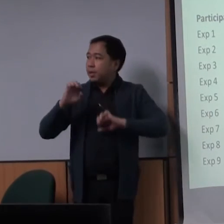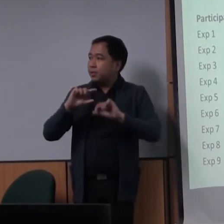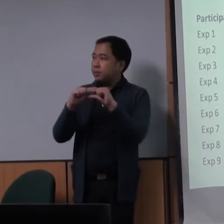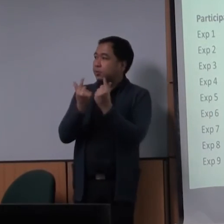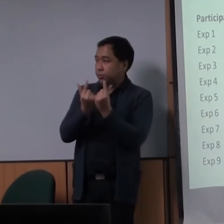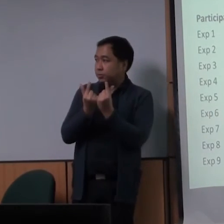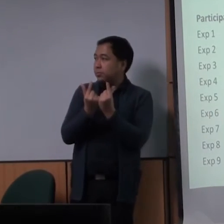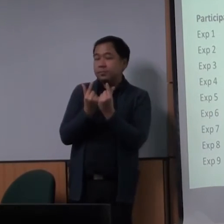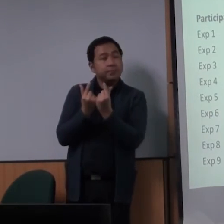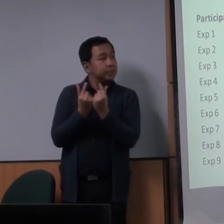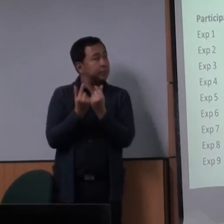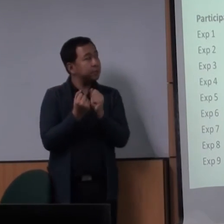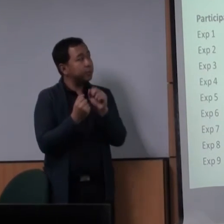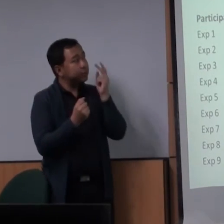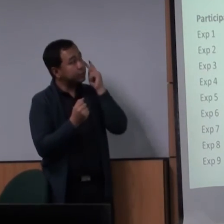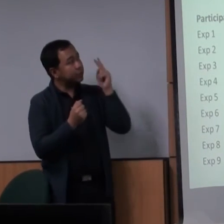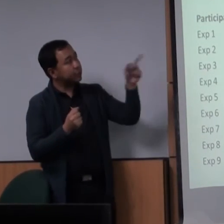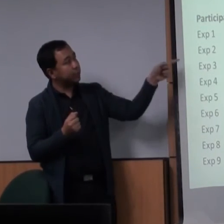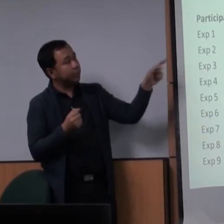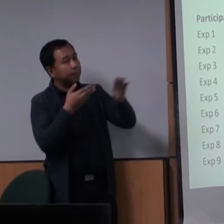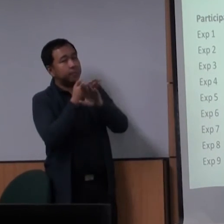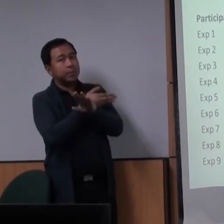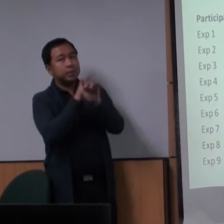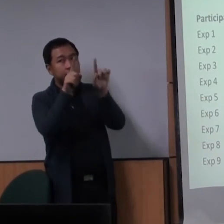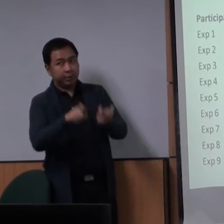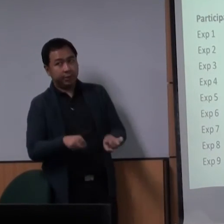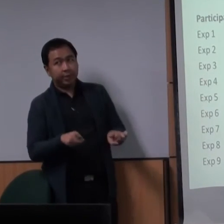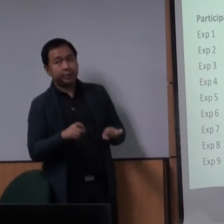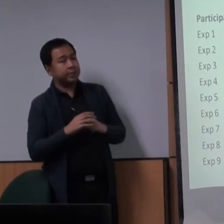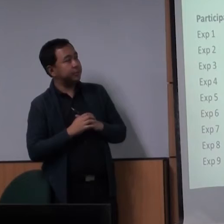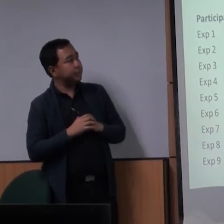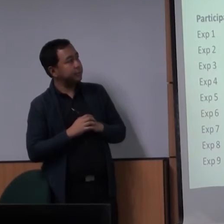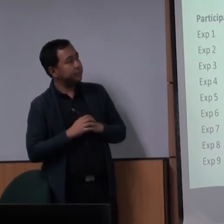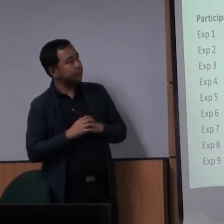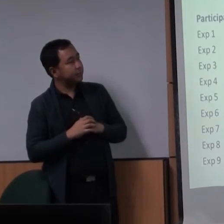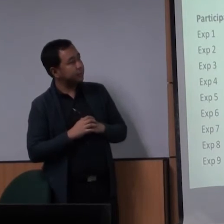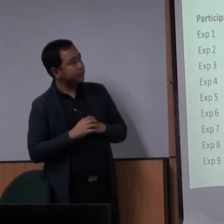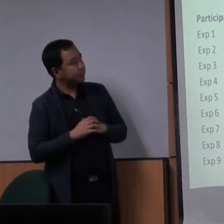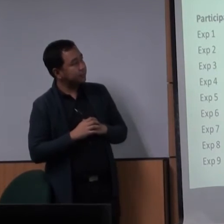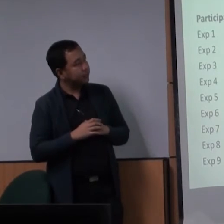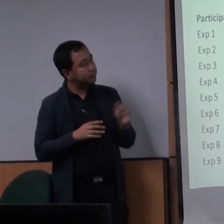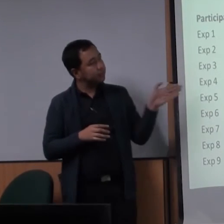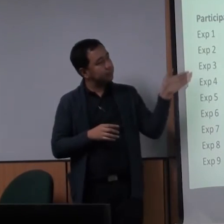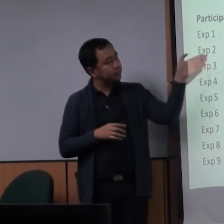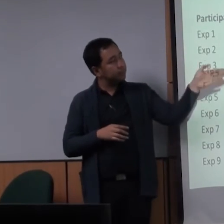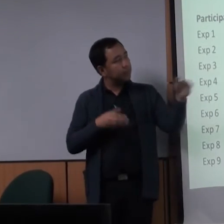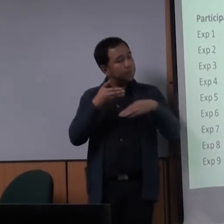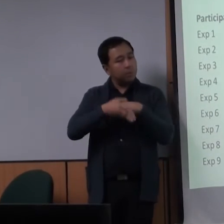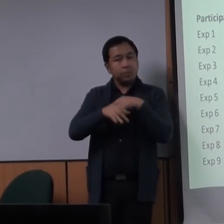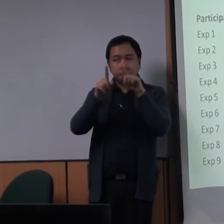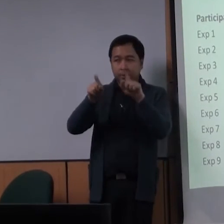group. As you can see, these are the pre-tests. Okay. And then the next column is